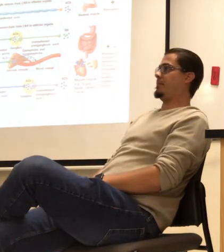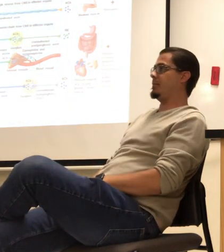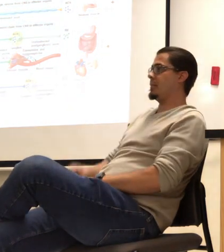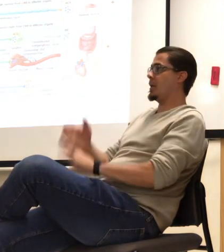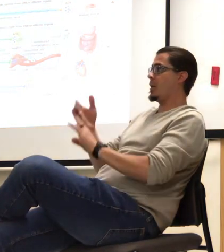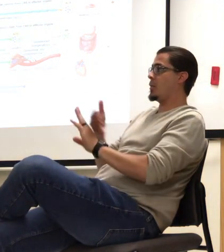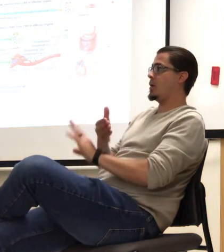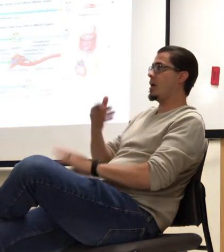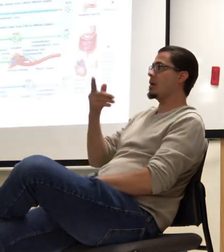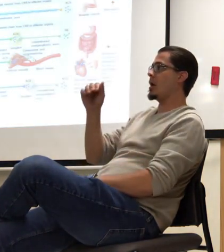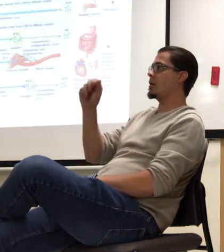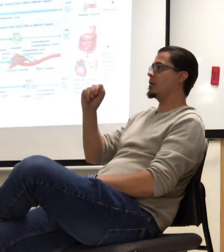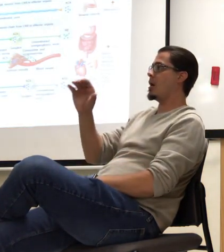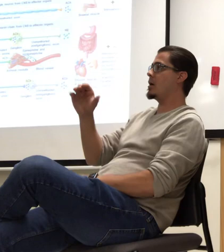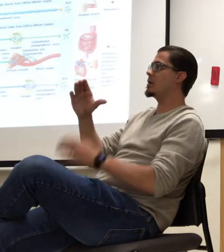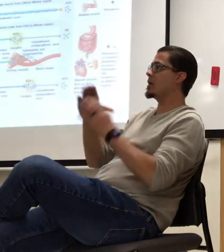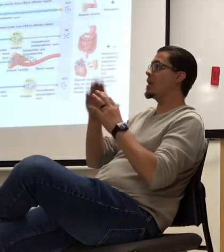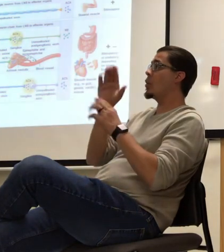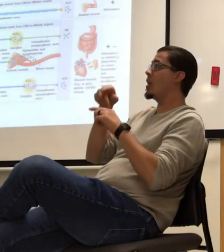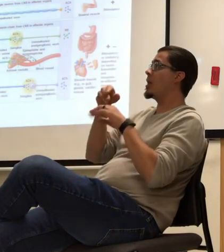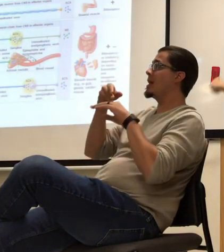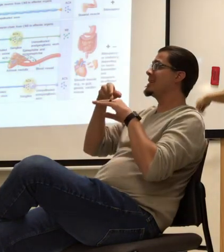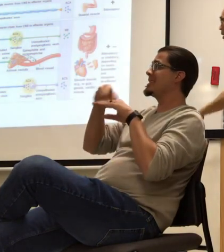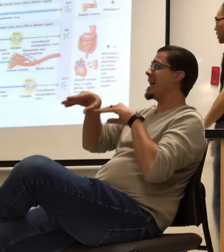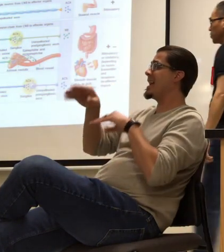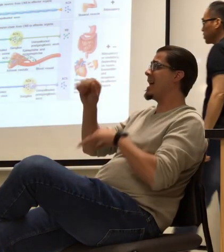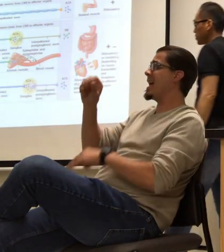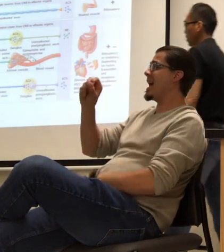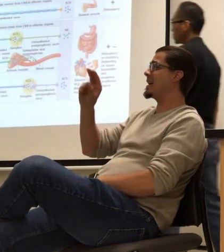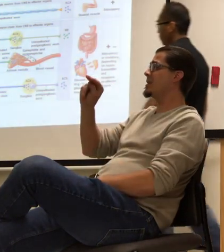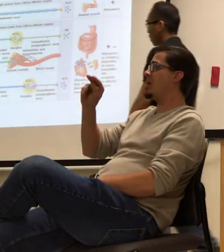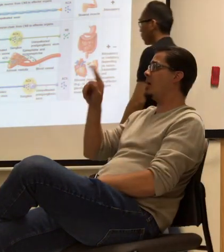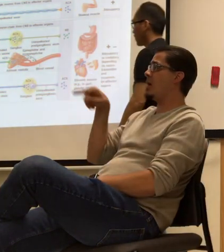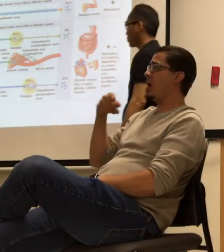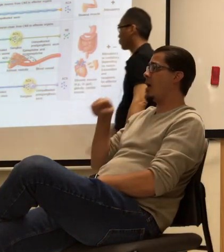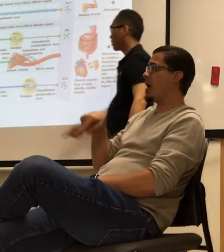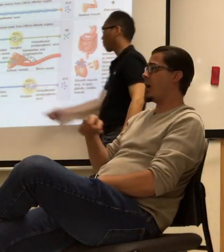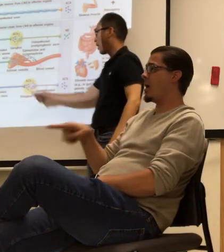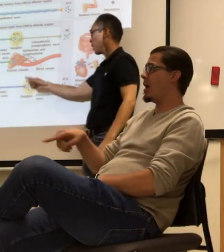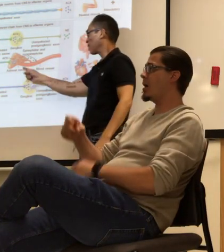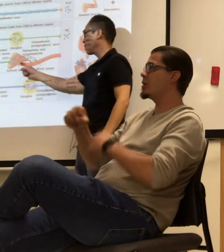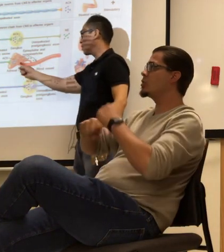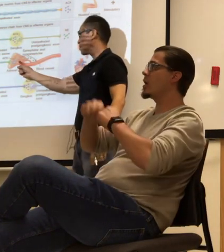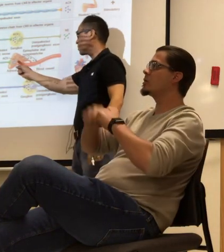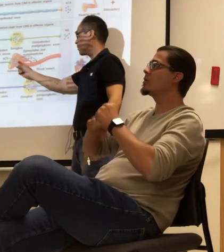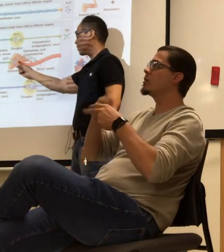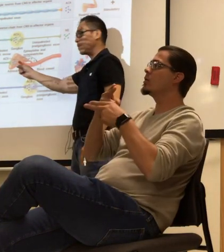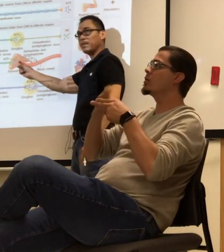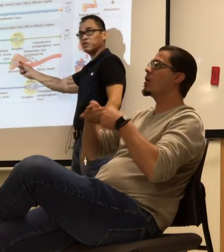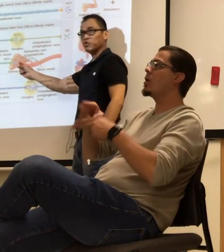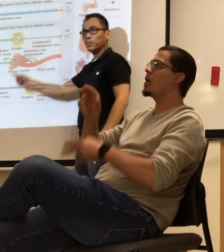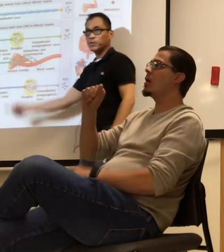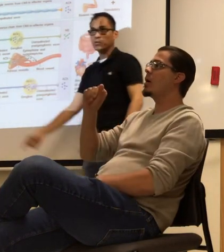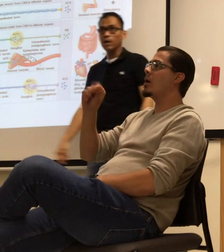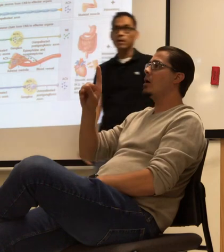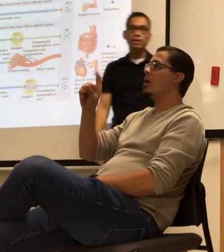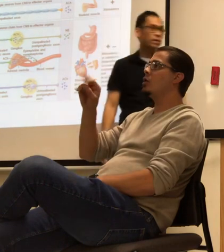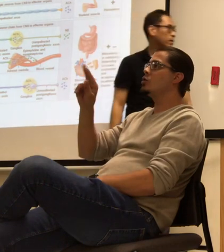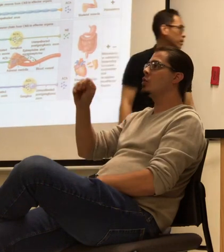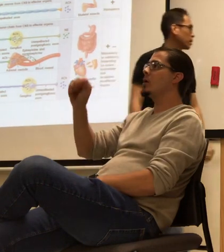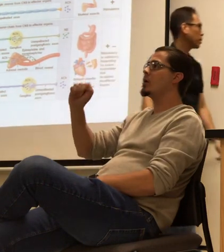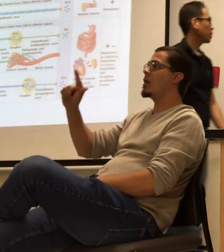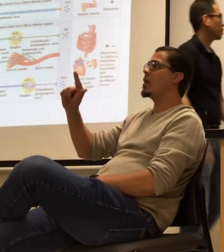preganglionic cell, it's going to send its axon all the way to a structure called the adrenal gland, specifically the adrenal